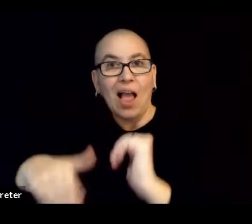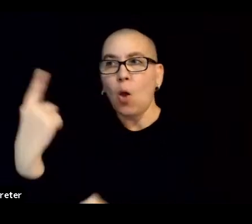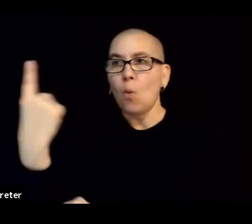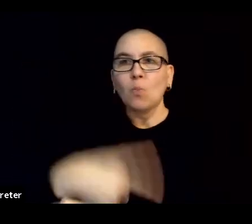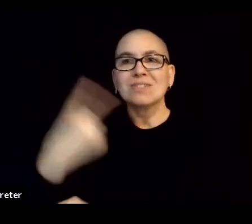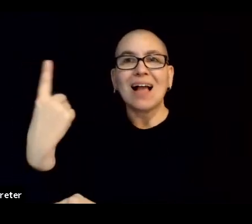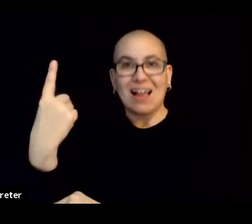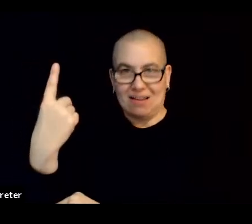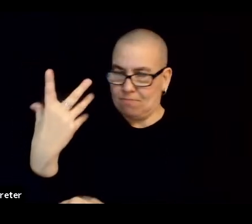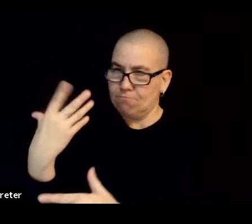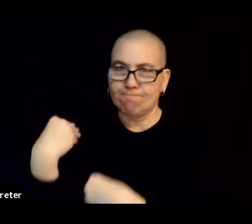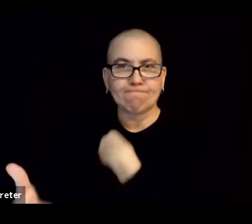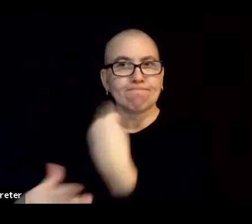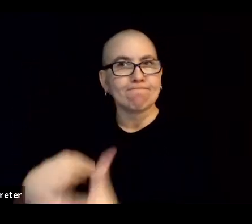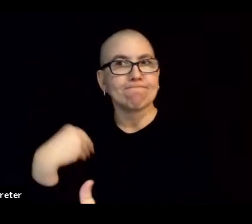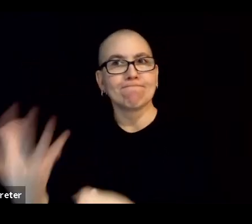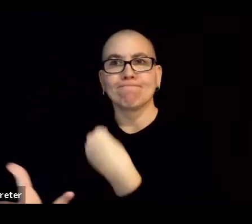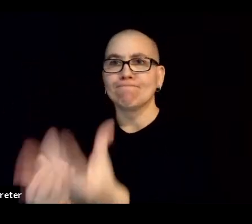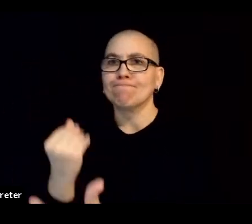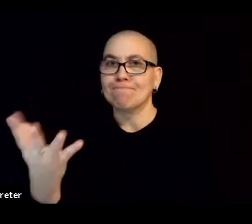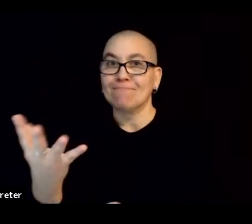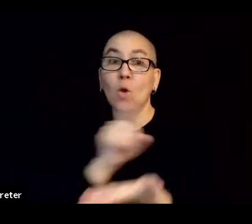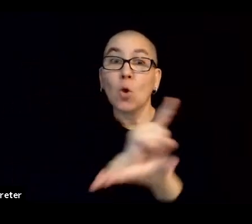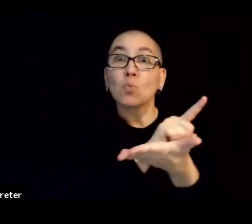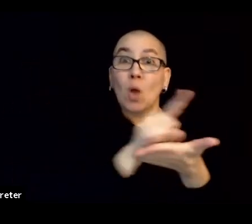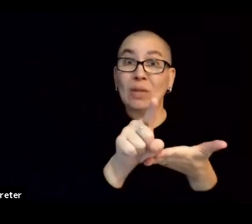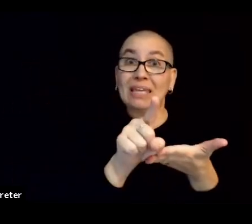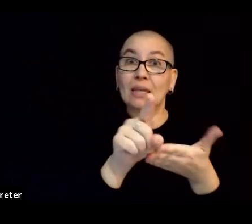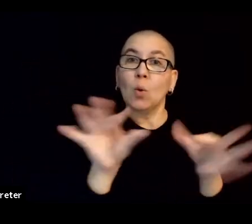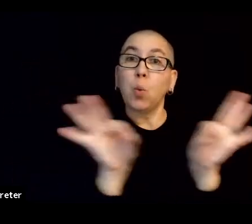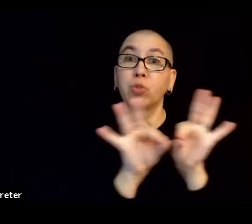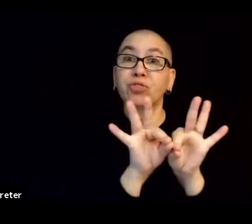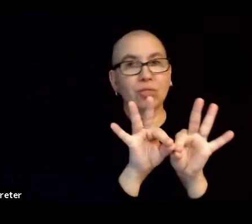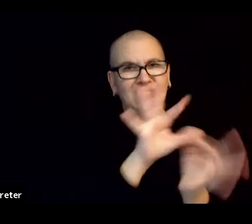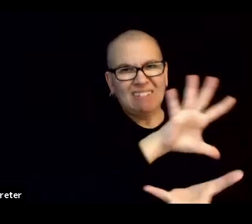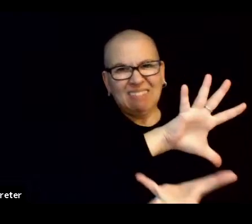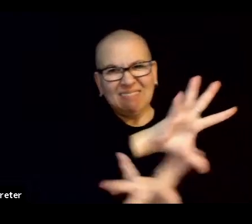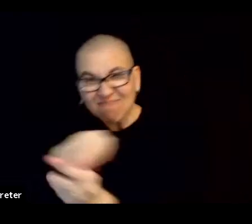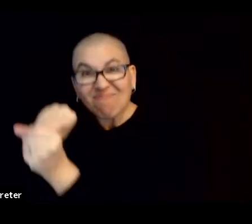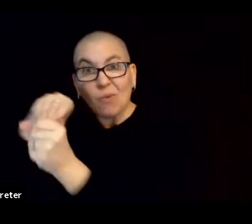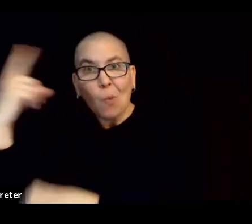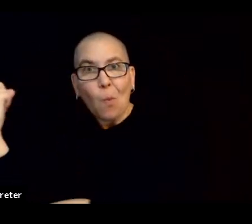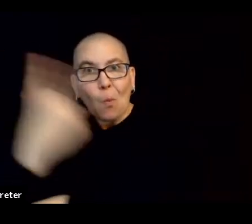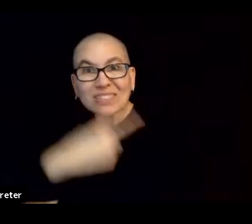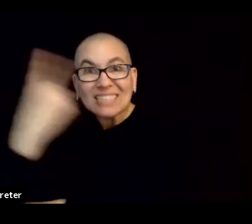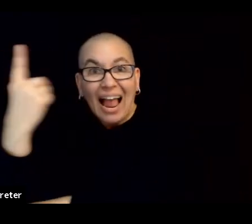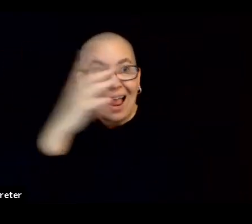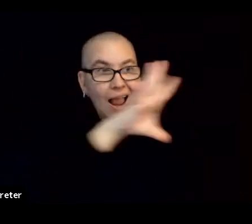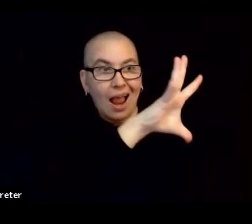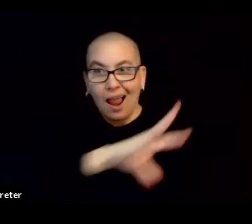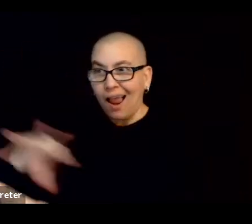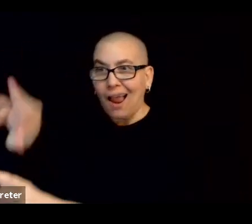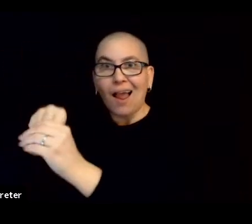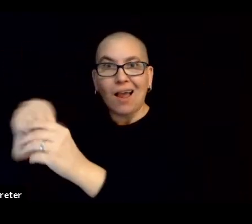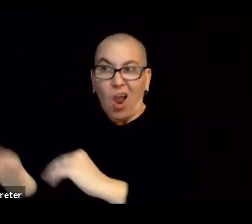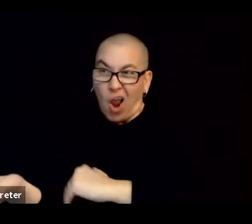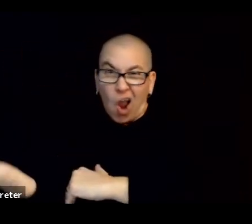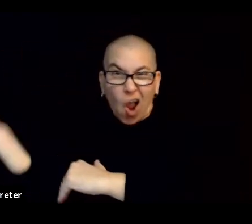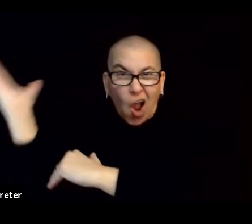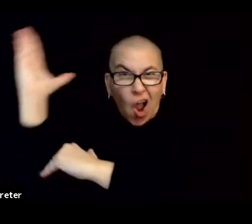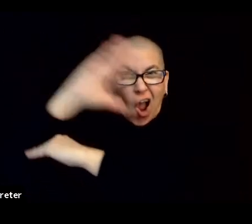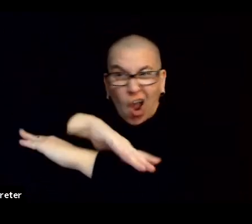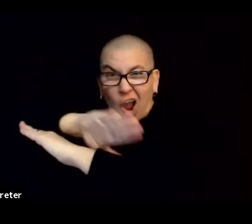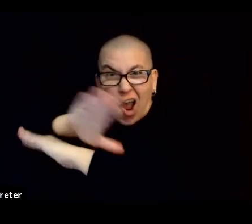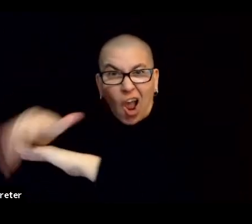points out the shortage that the governor identified. We appreciate that this week Health Partners and other health systems will